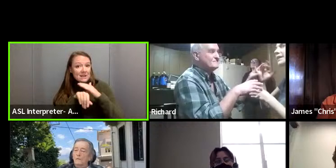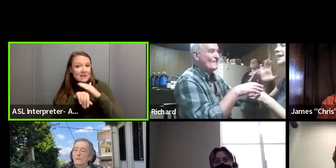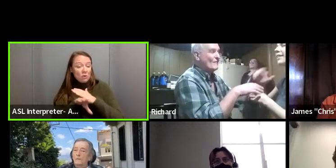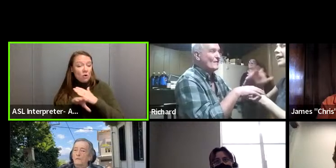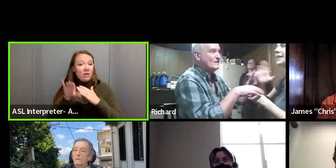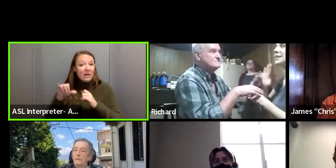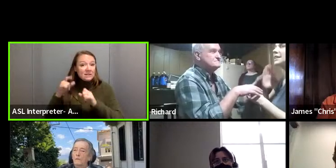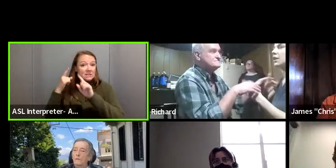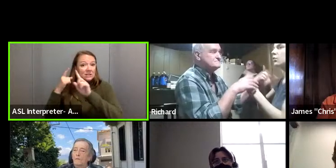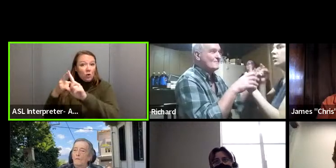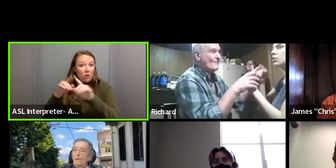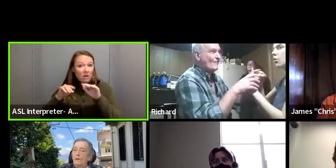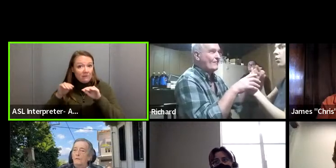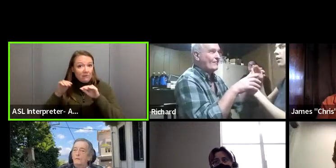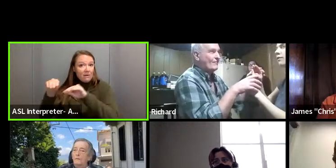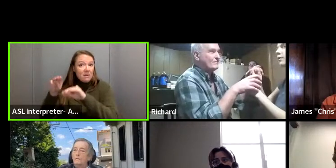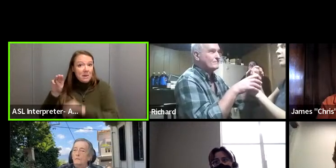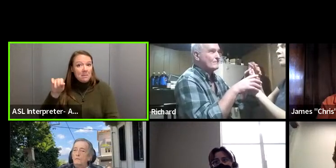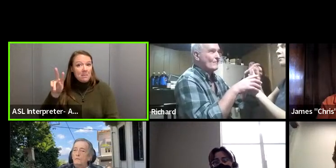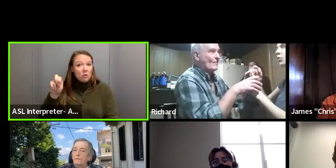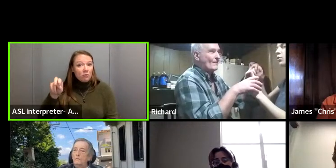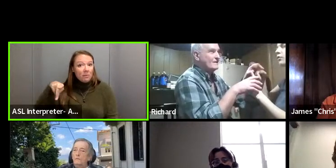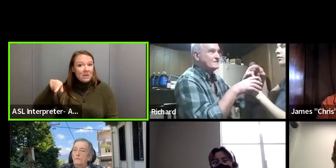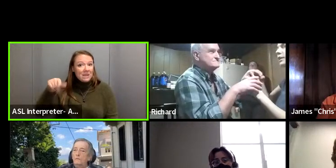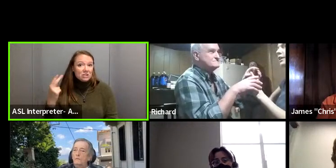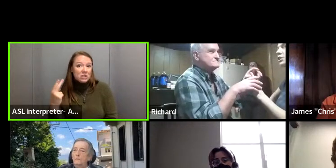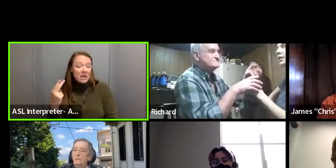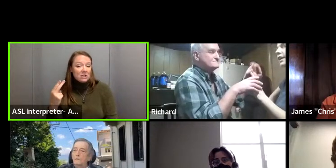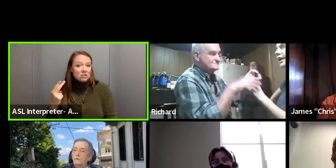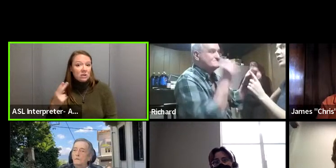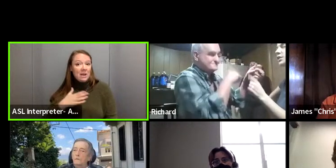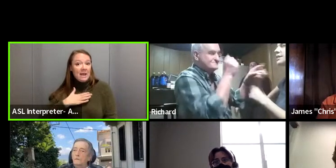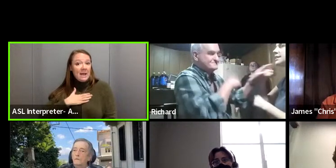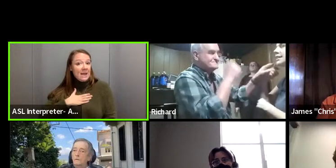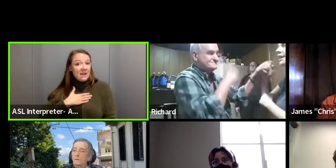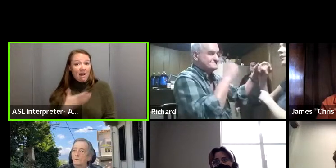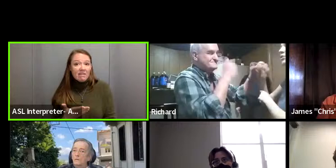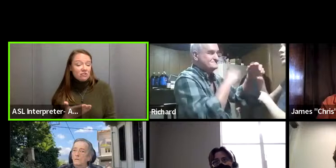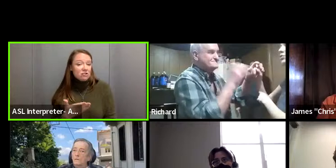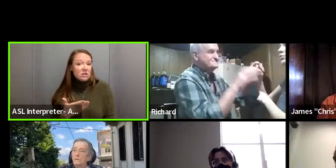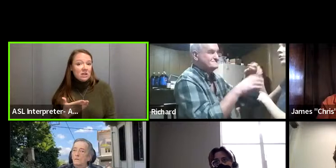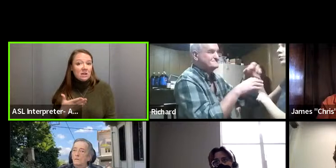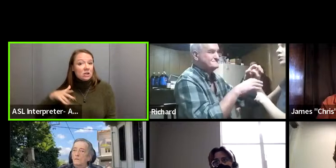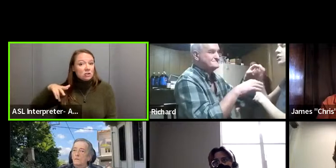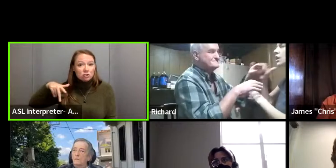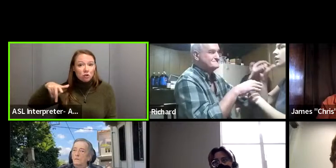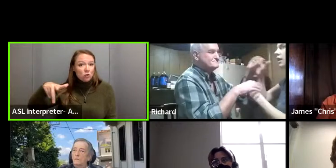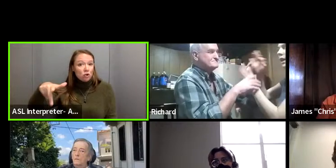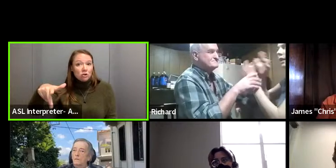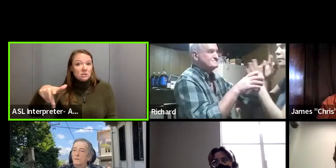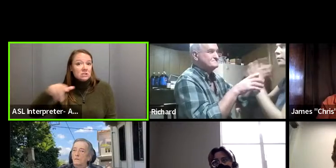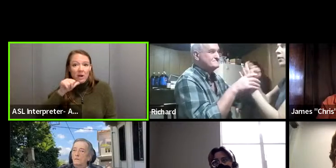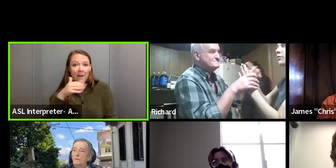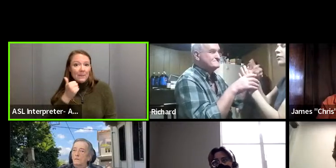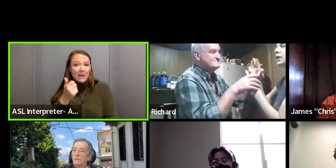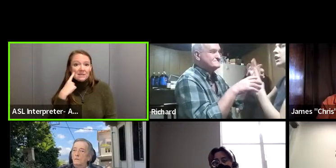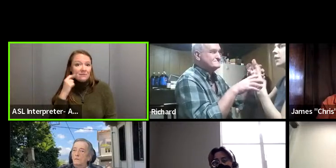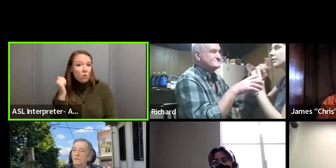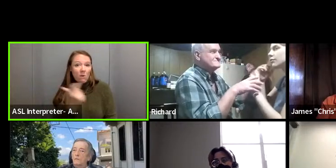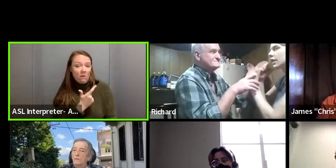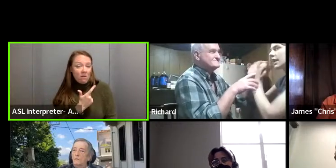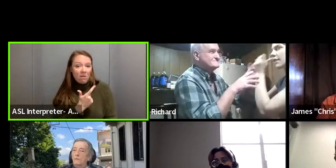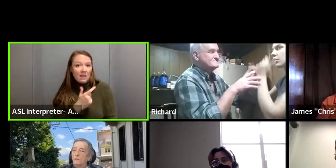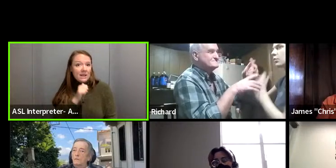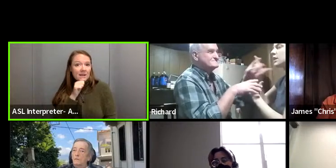is acknowledging that scooters are not the mode choice for everyone. It doesn't suit everyone's needs for